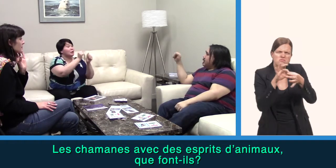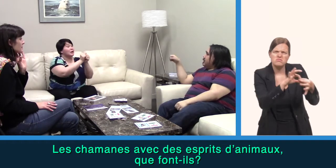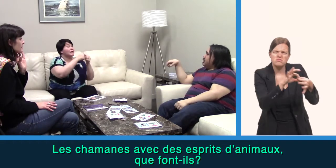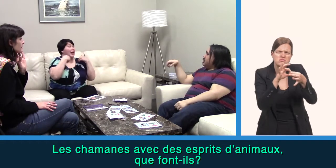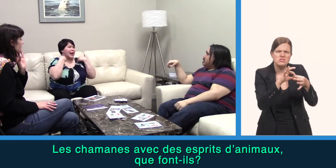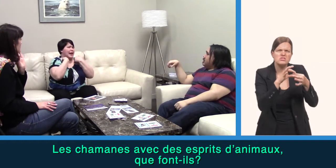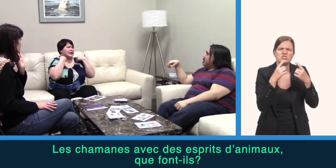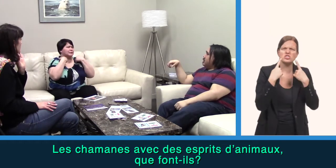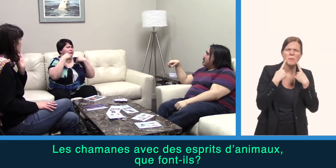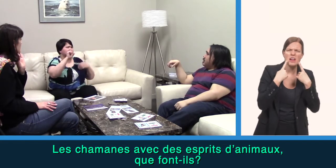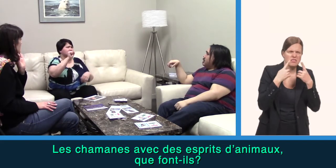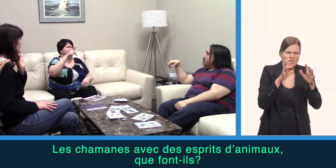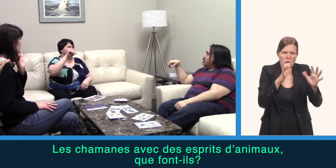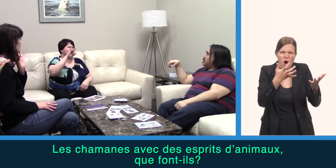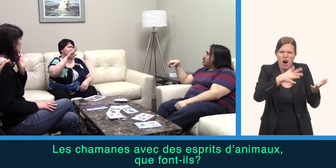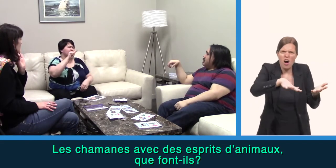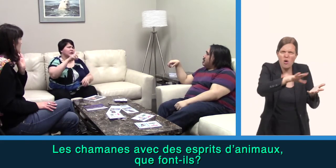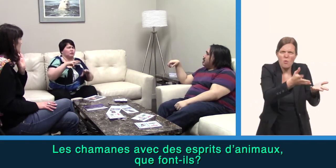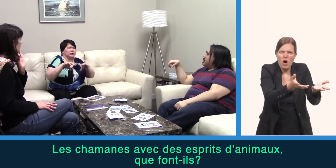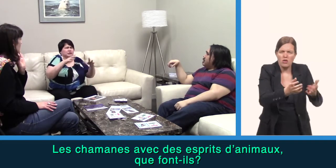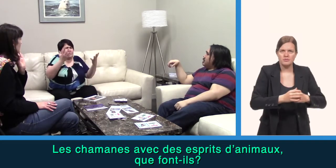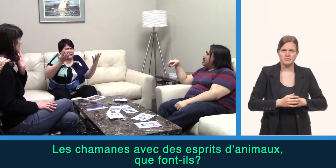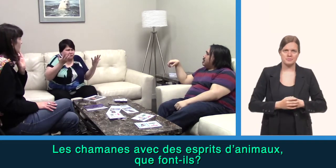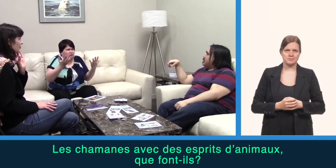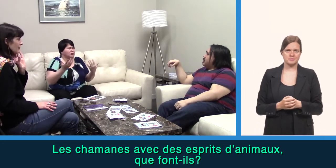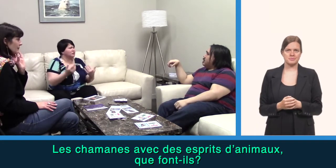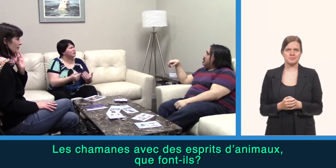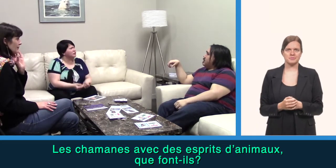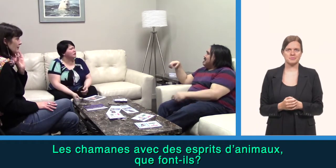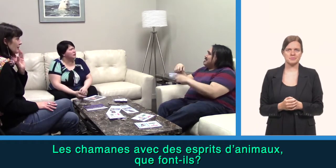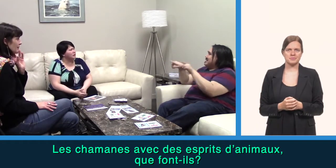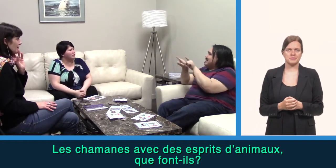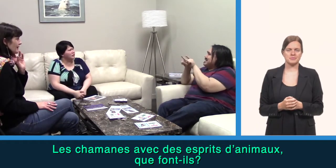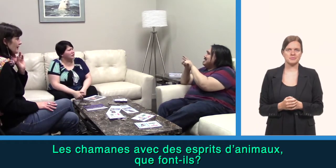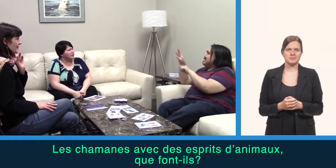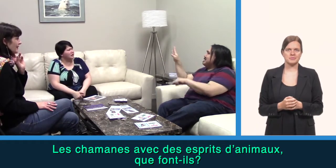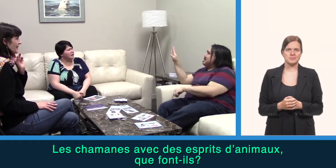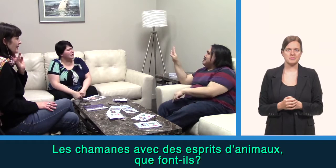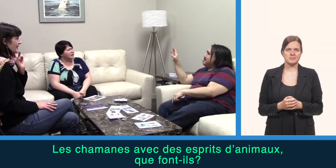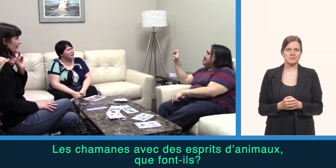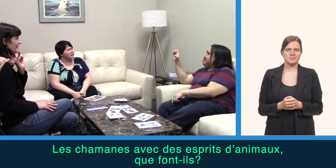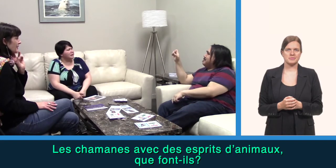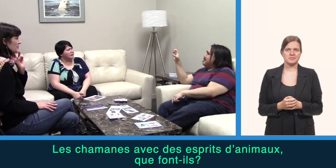Shaman with animal spirit, what do they do?